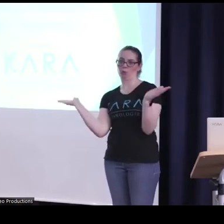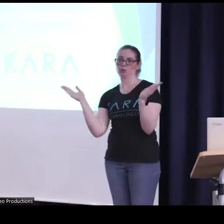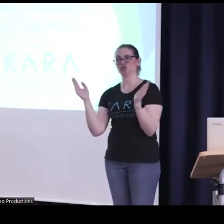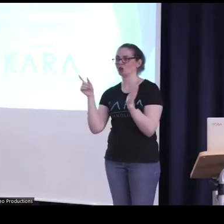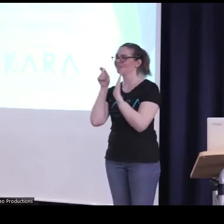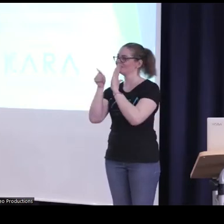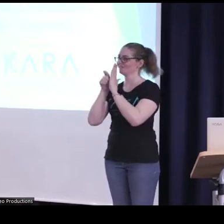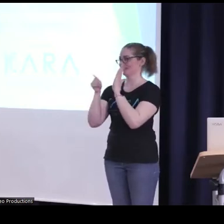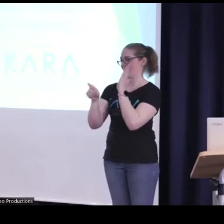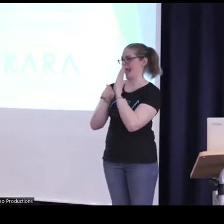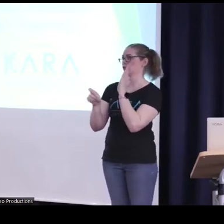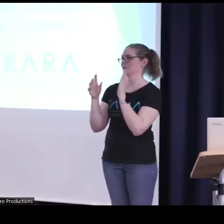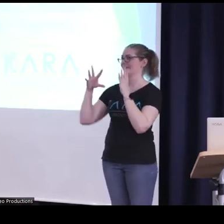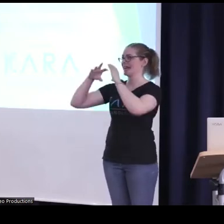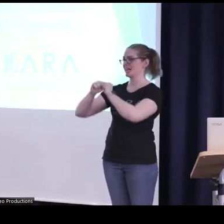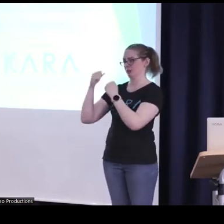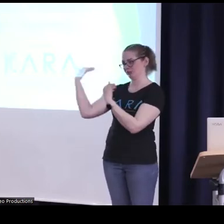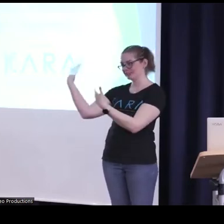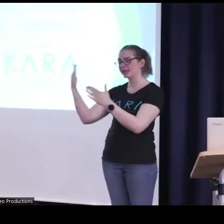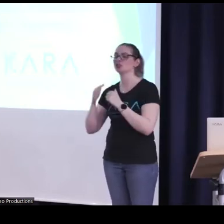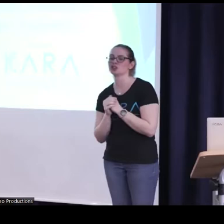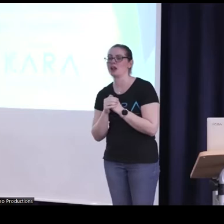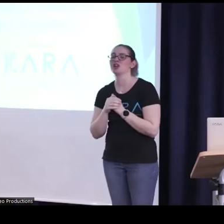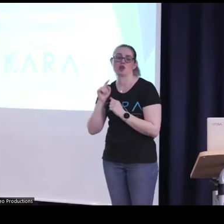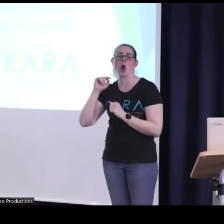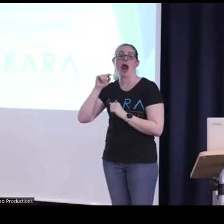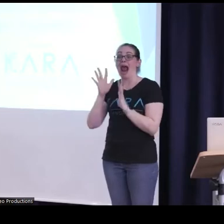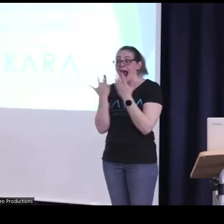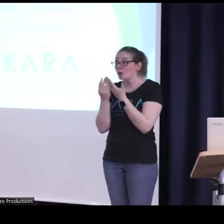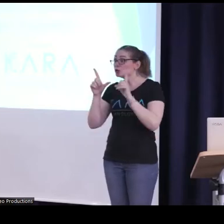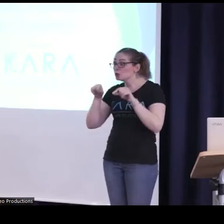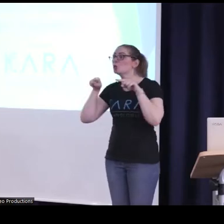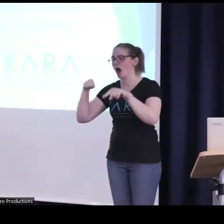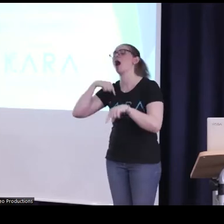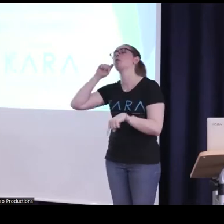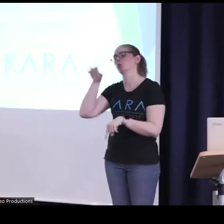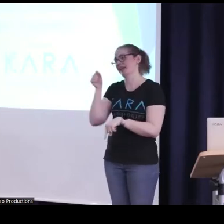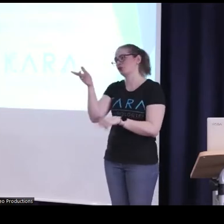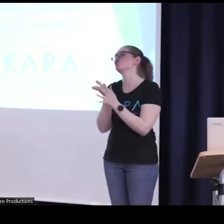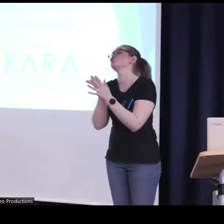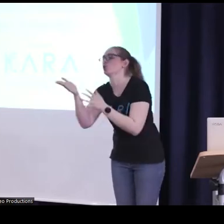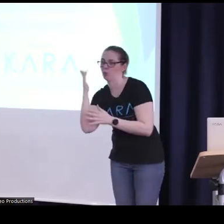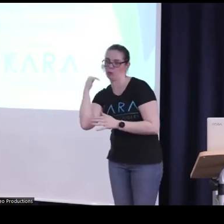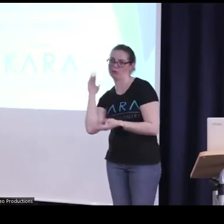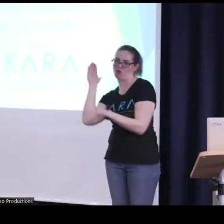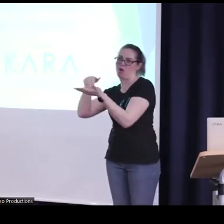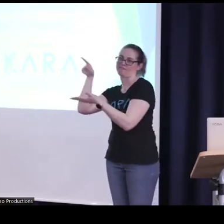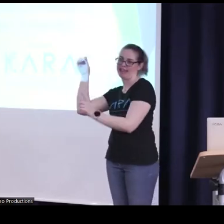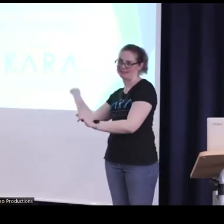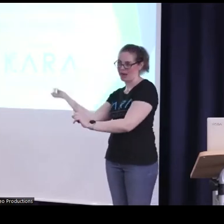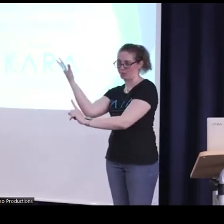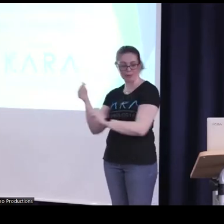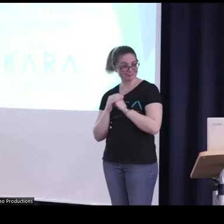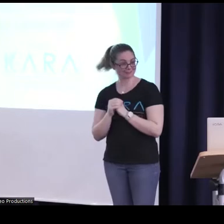There will be a survey that I'll distribute to you all as well, that I'd love it if you are able to fill out at the end of the presentation. And I'll